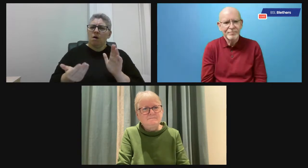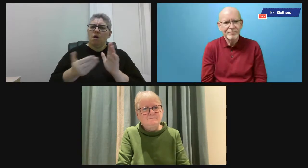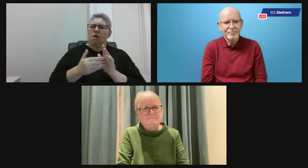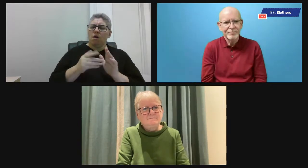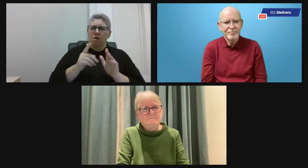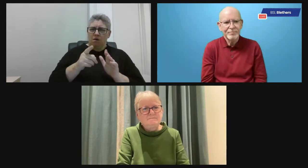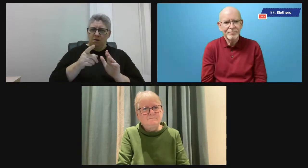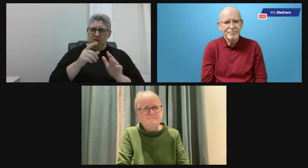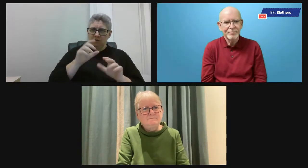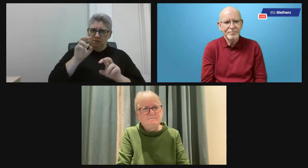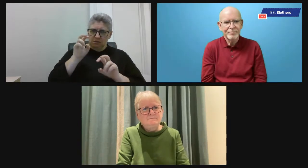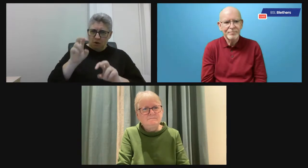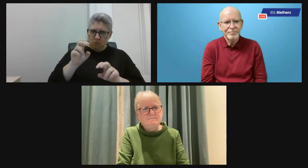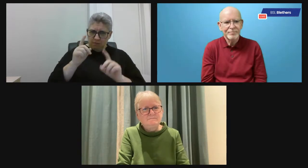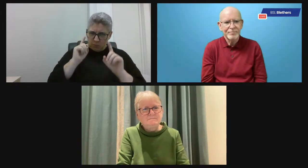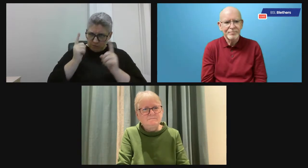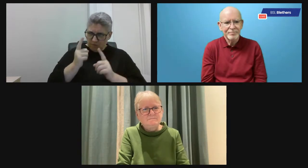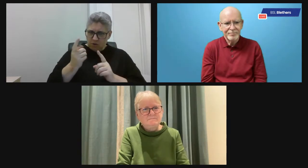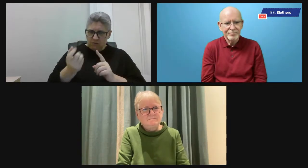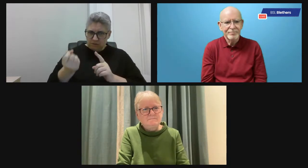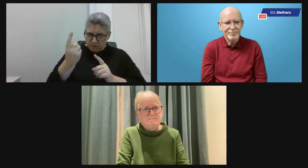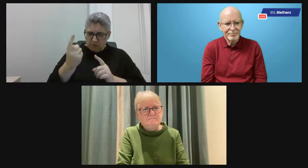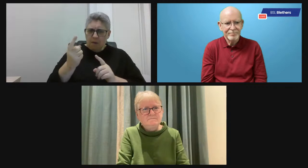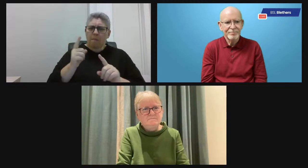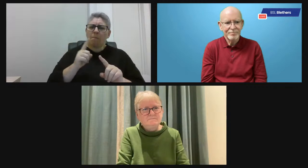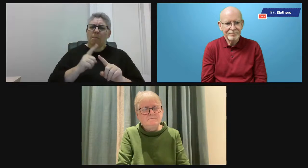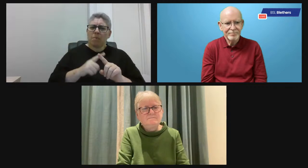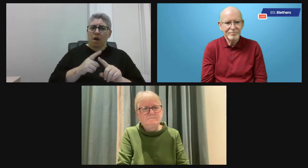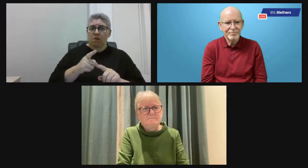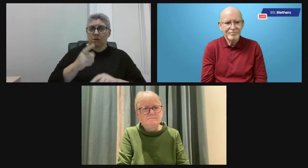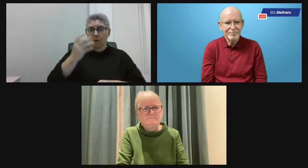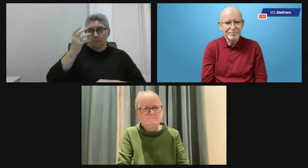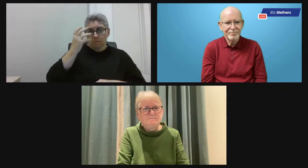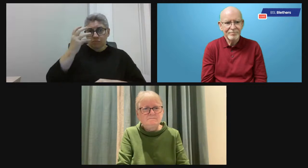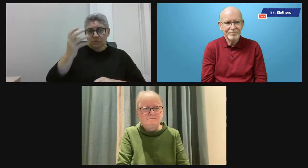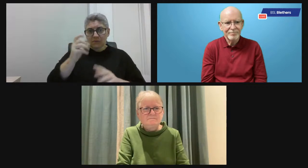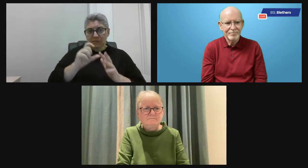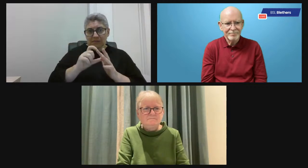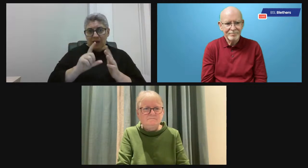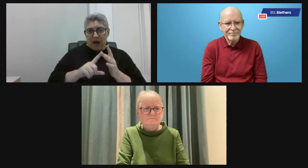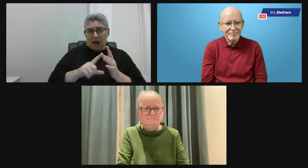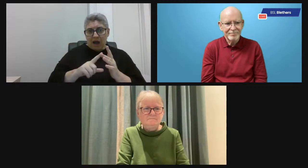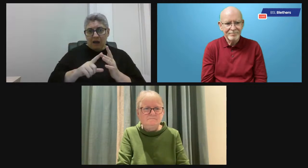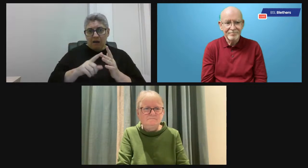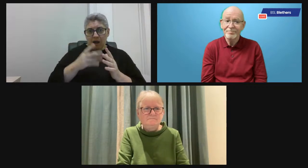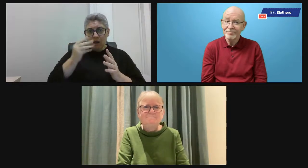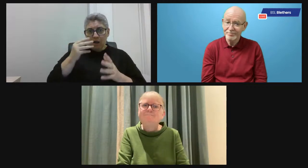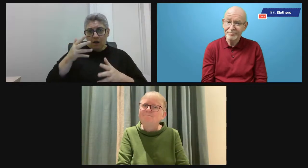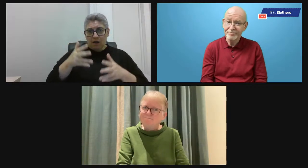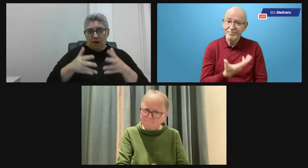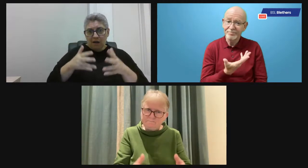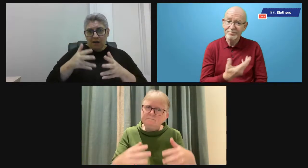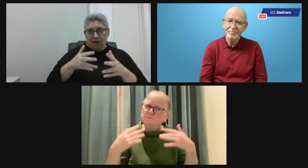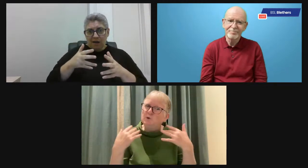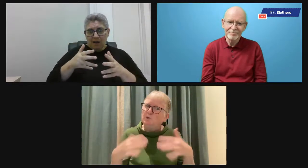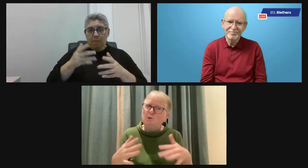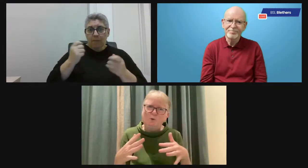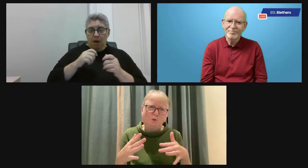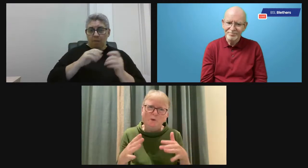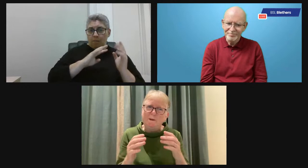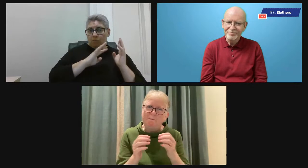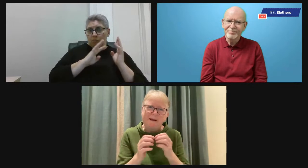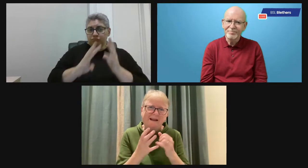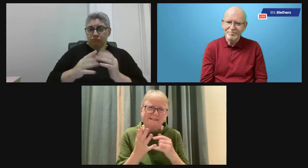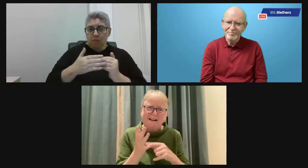Also, I suppose to add into that, we had Durham University, we had